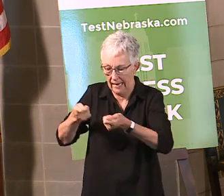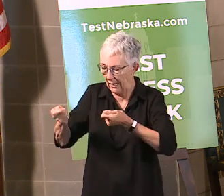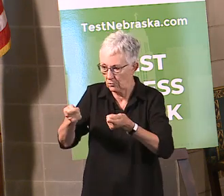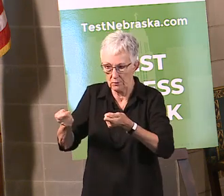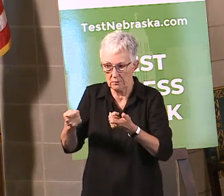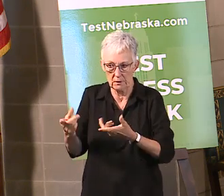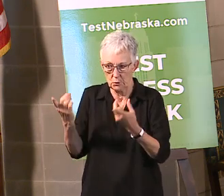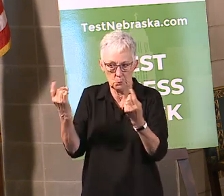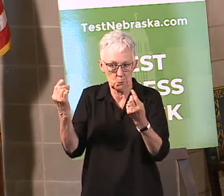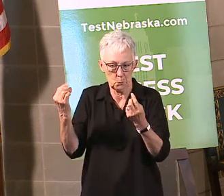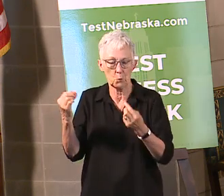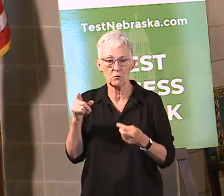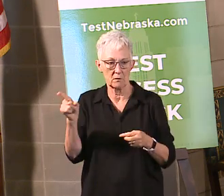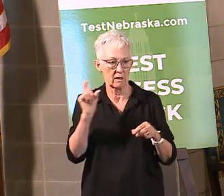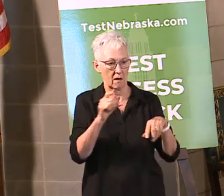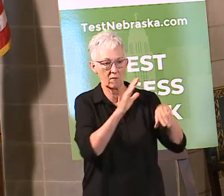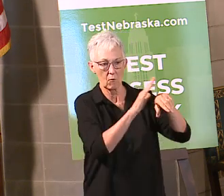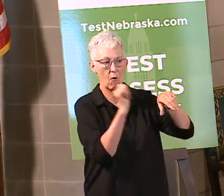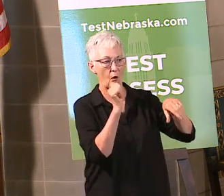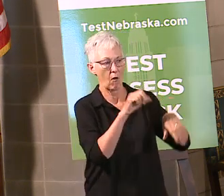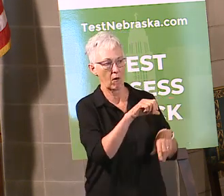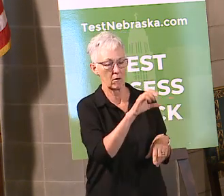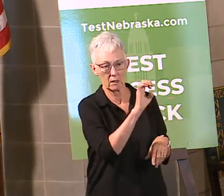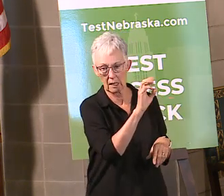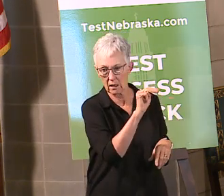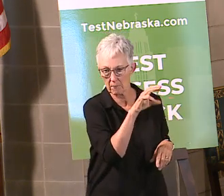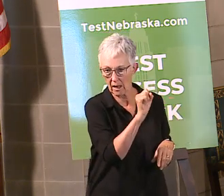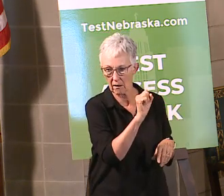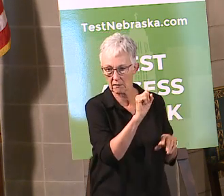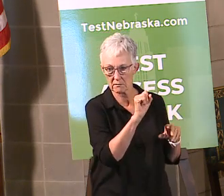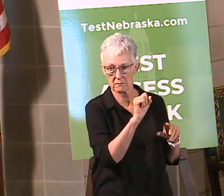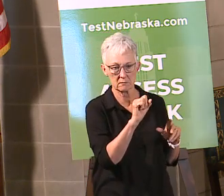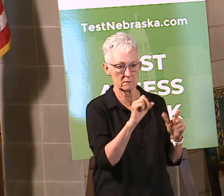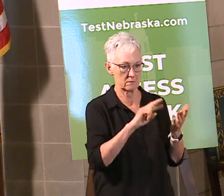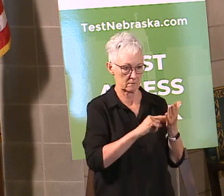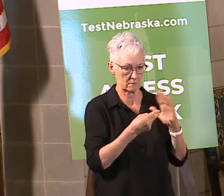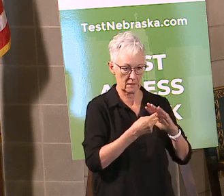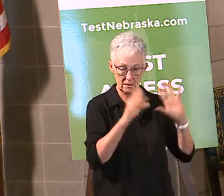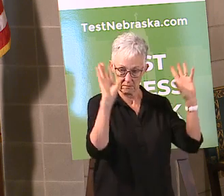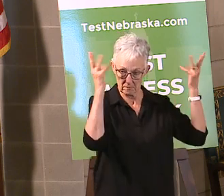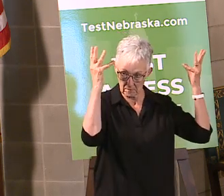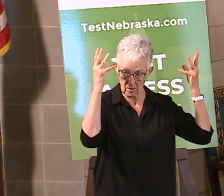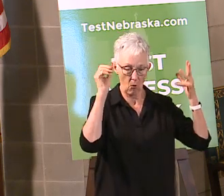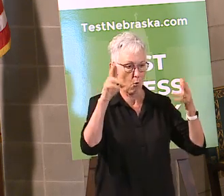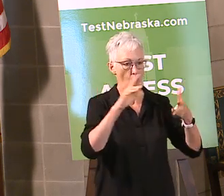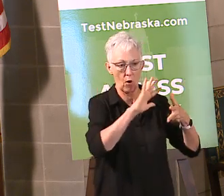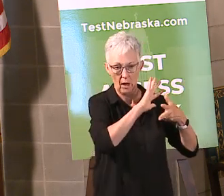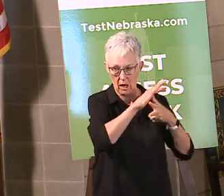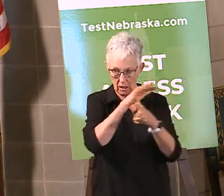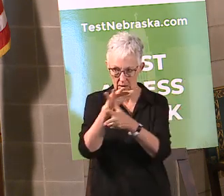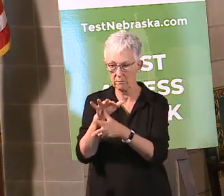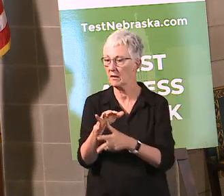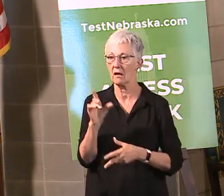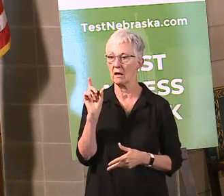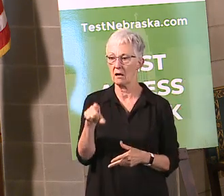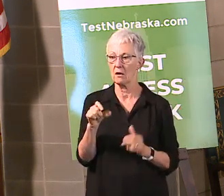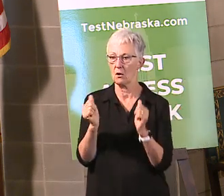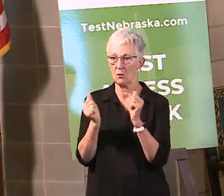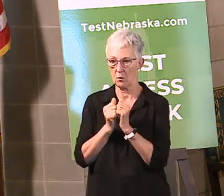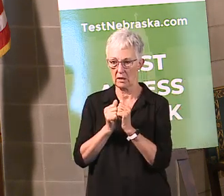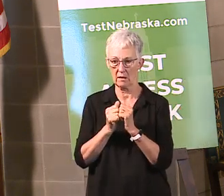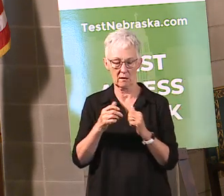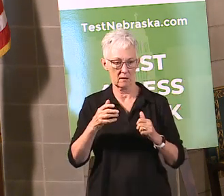ill patients to a higher level of care. Here, EMTs, paramedics are sometimes joined by